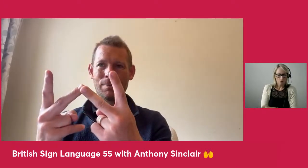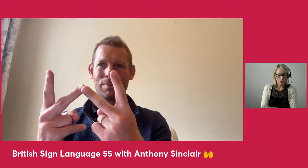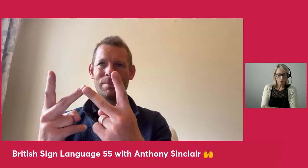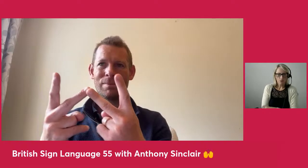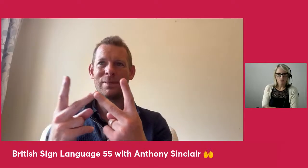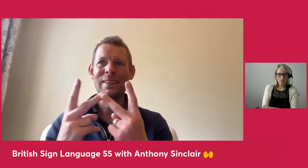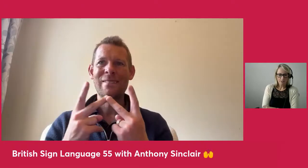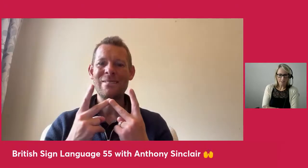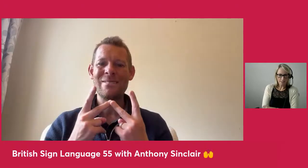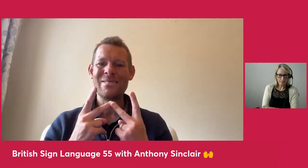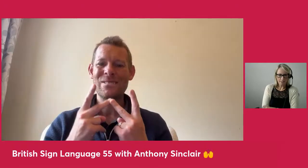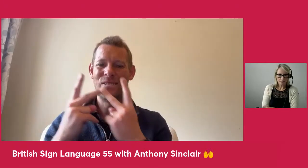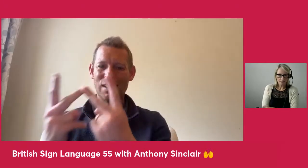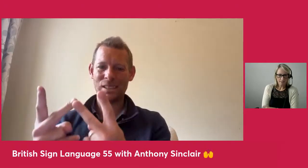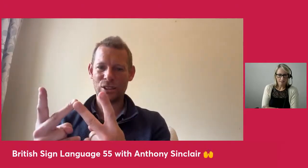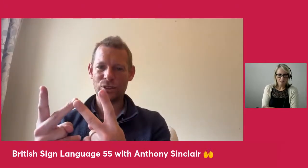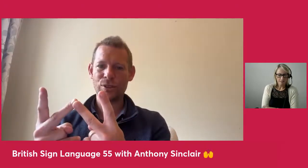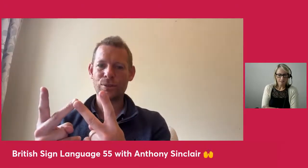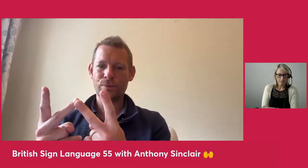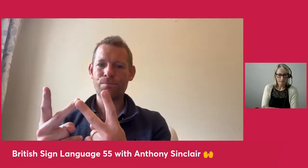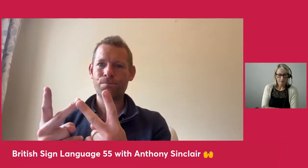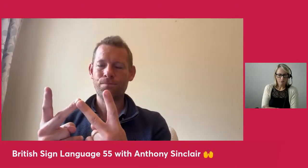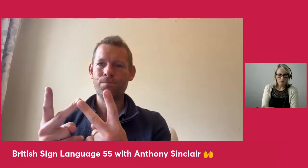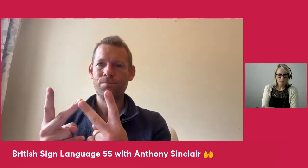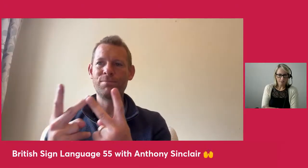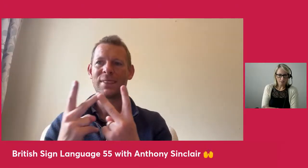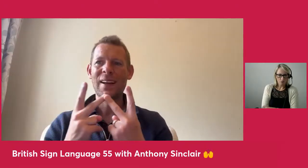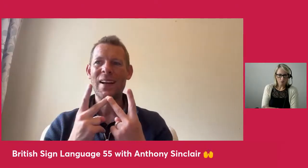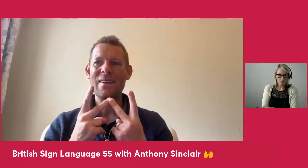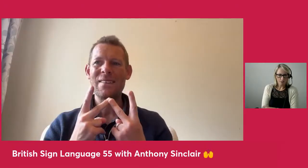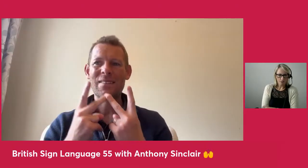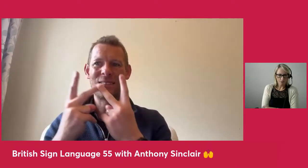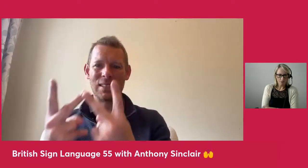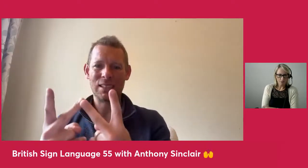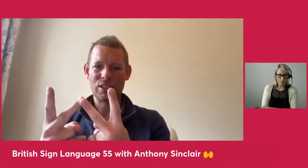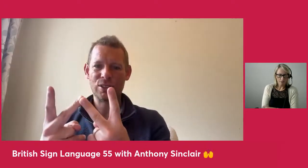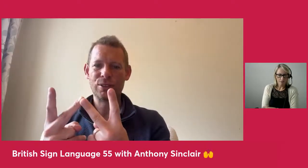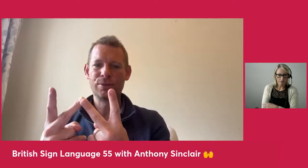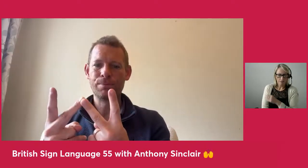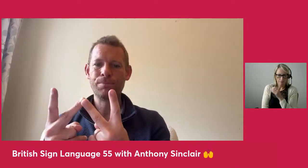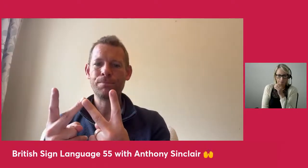So that was visit, visit or visitor,